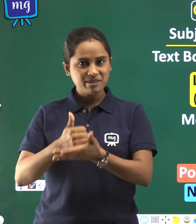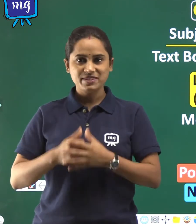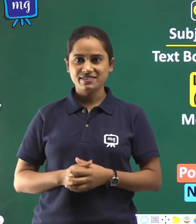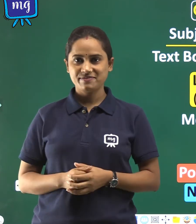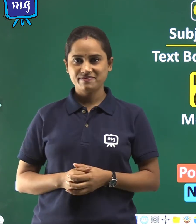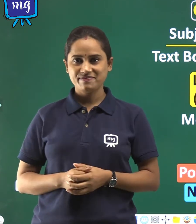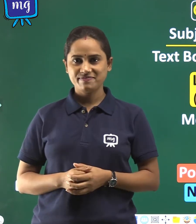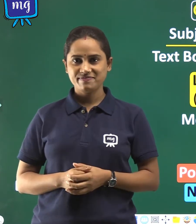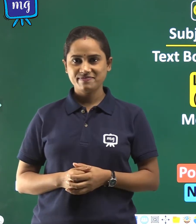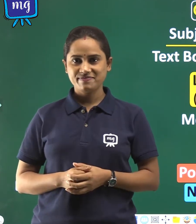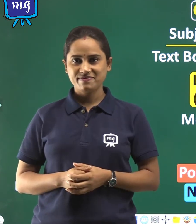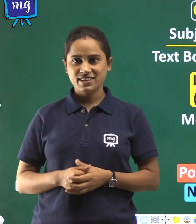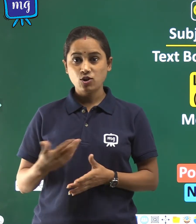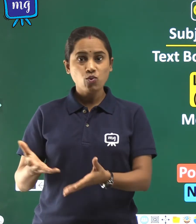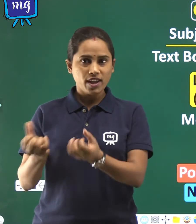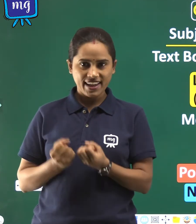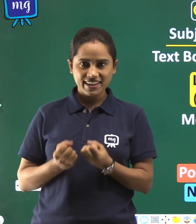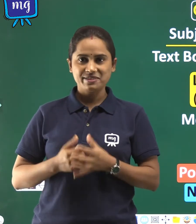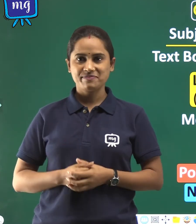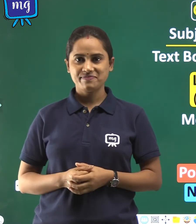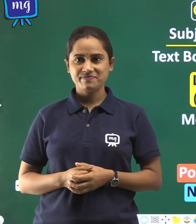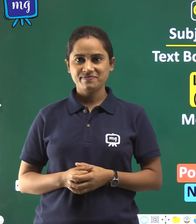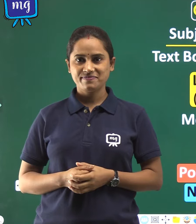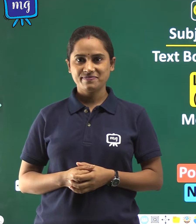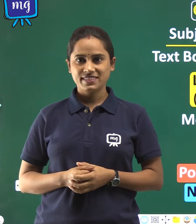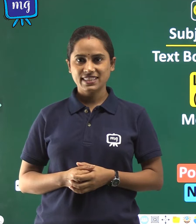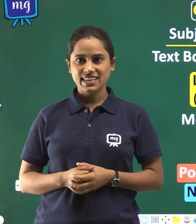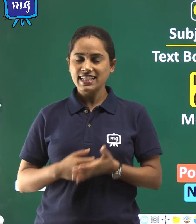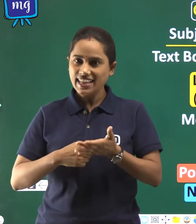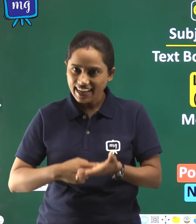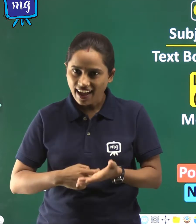helps to gain the regard